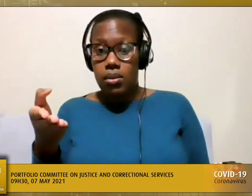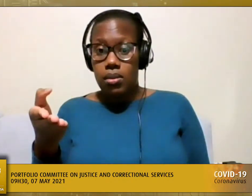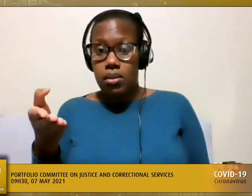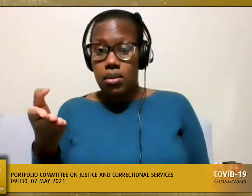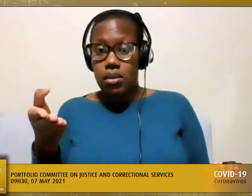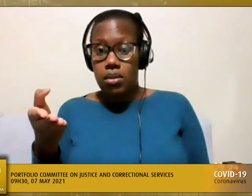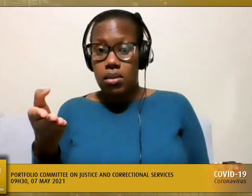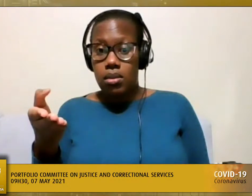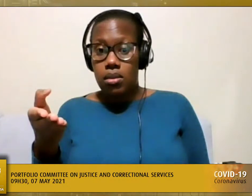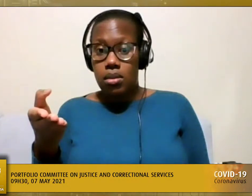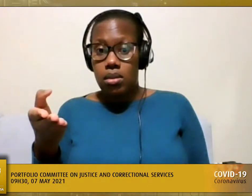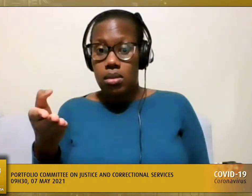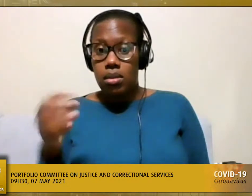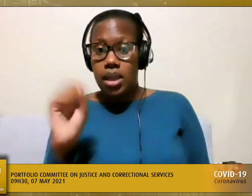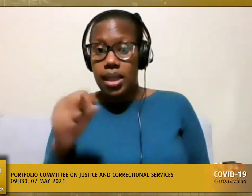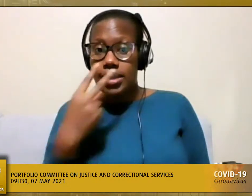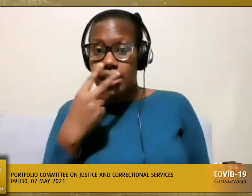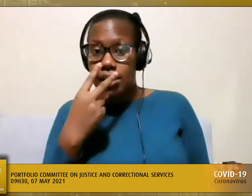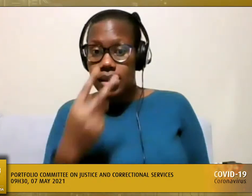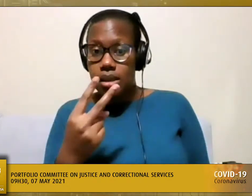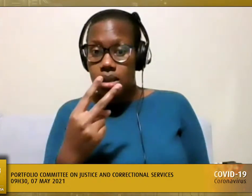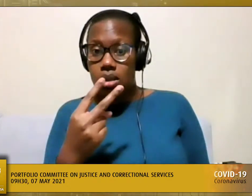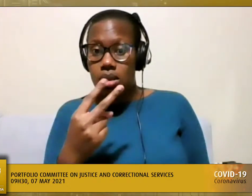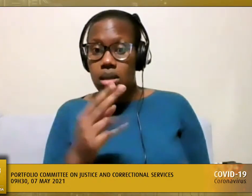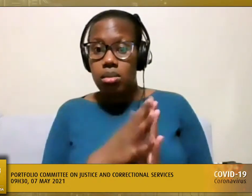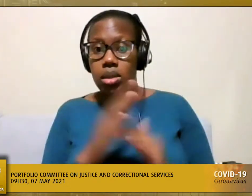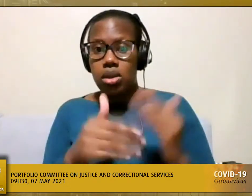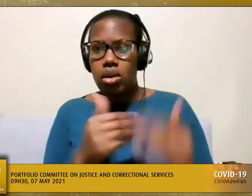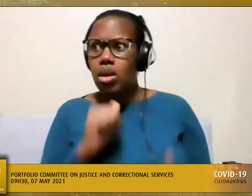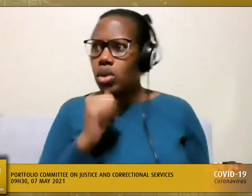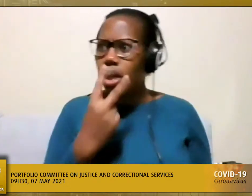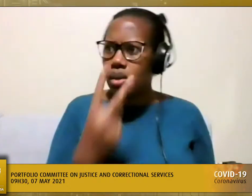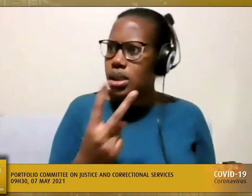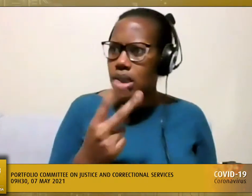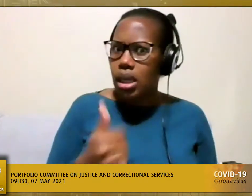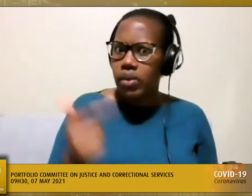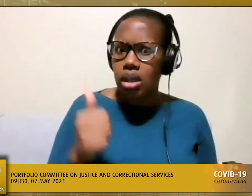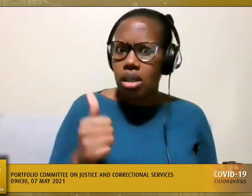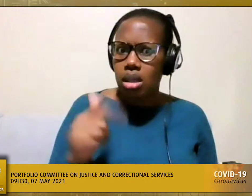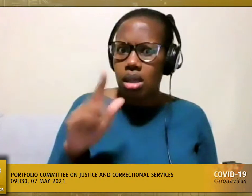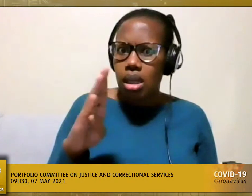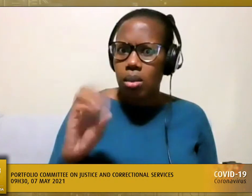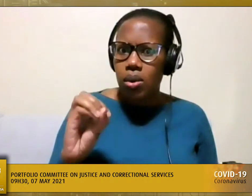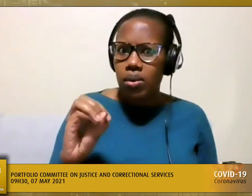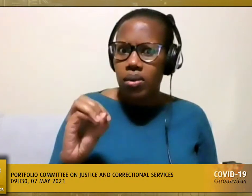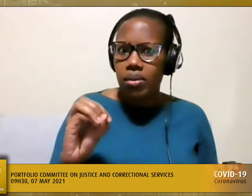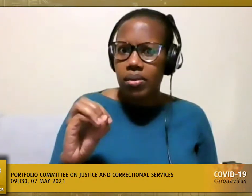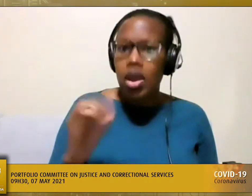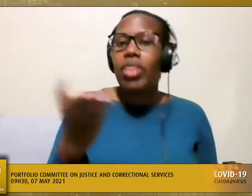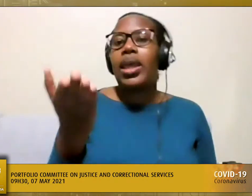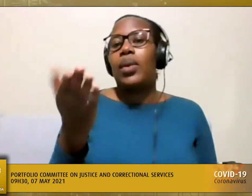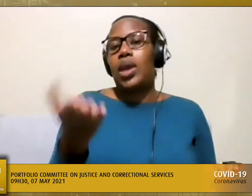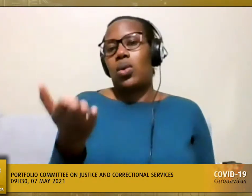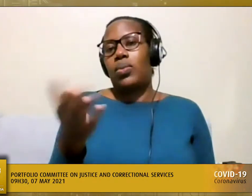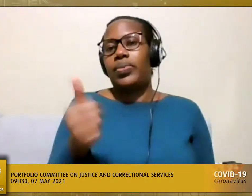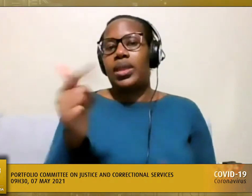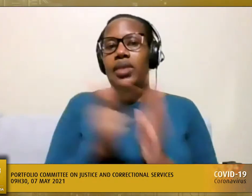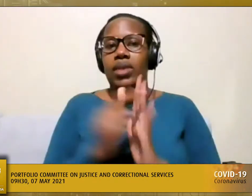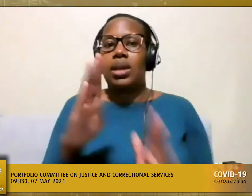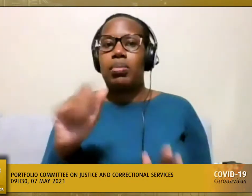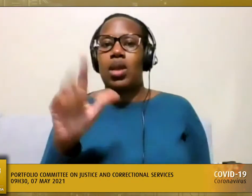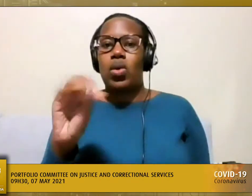yes I see you please go ahead no I don't see Advocate baloy Lebo there you go yeah